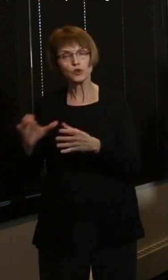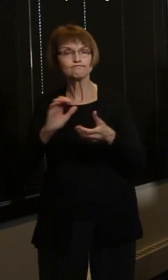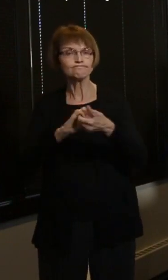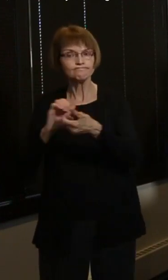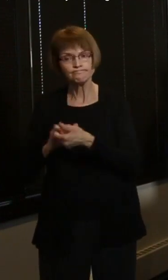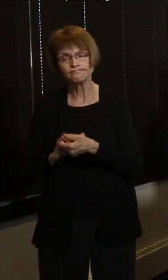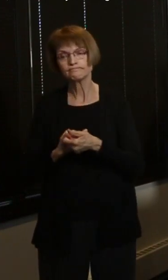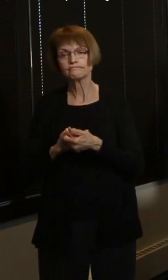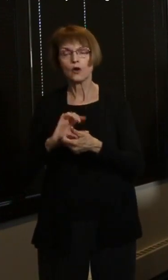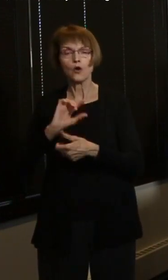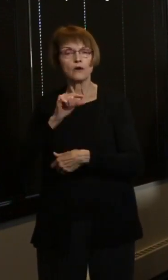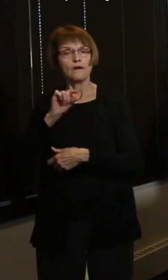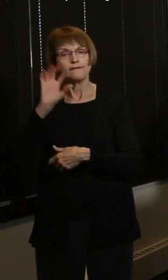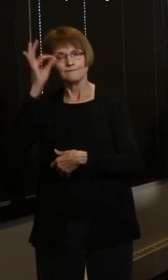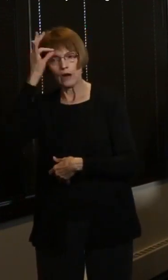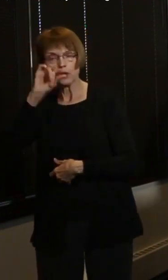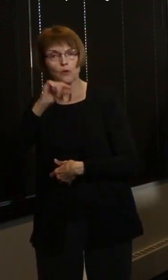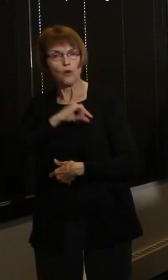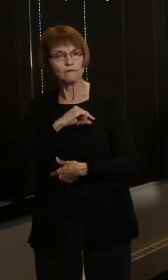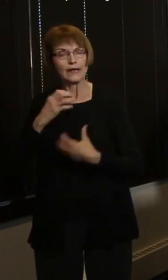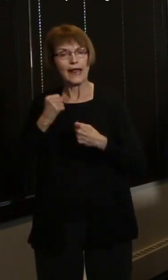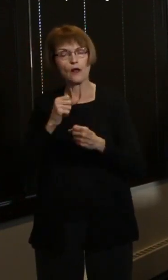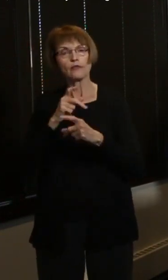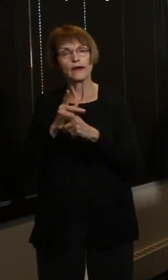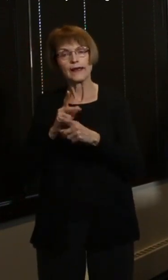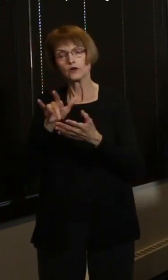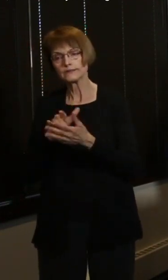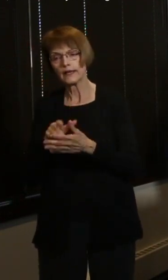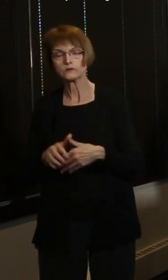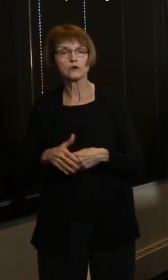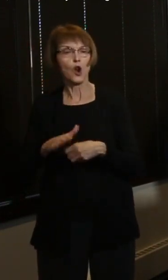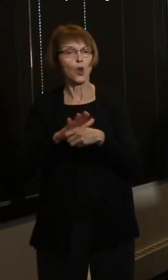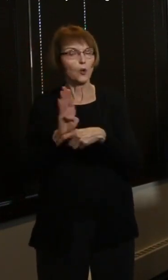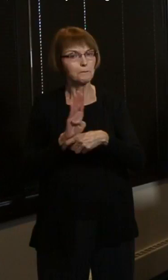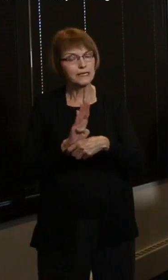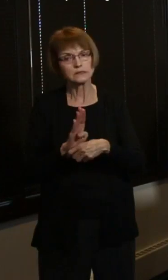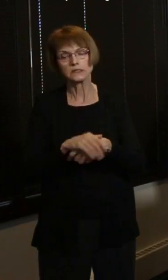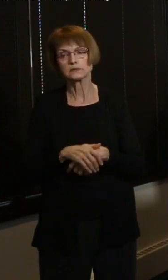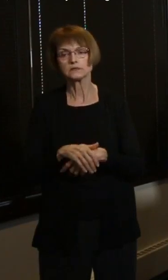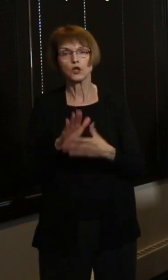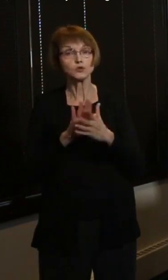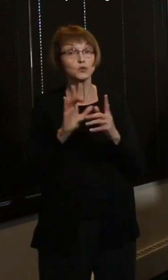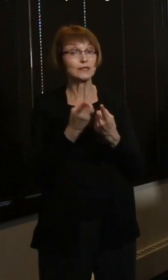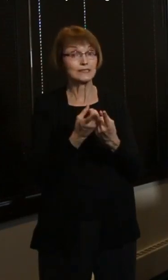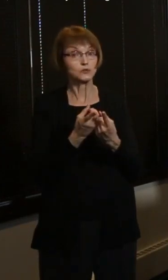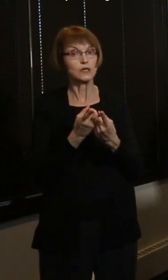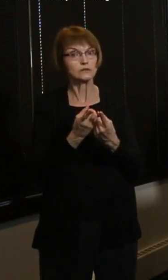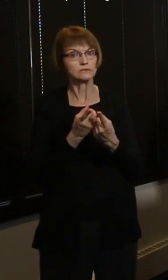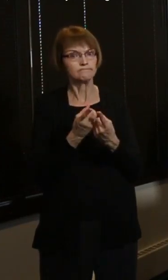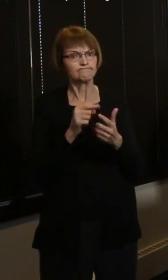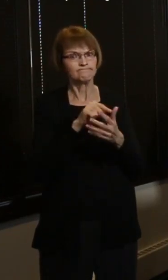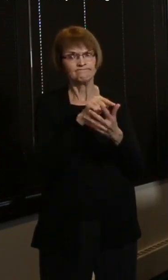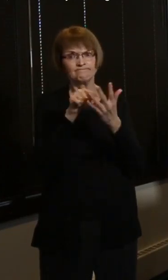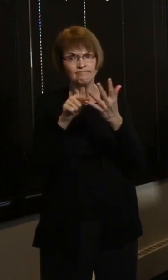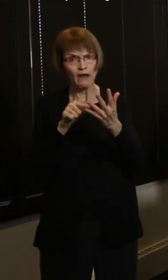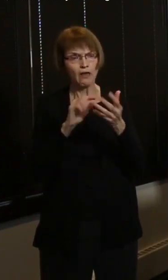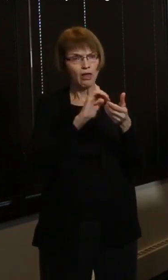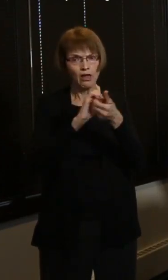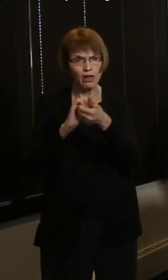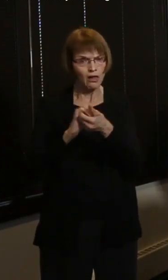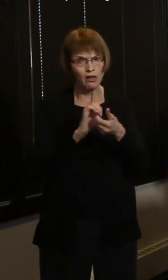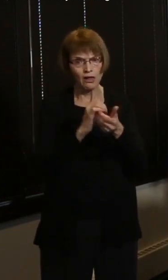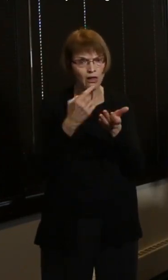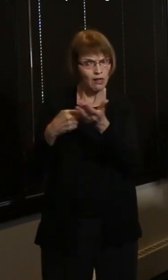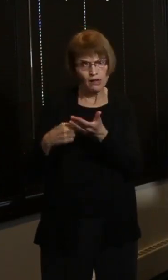federally qualified healthcare centers or with local businesses, school districts, things like that, to explore